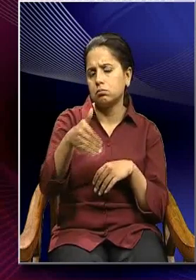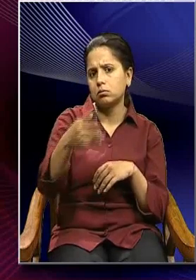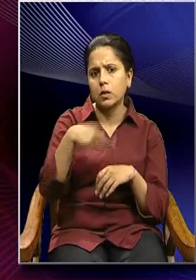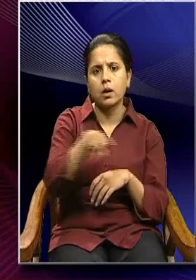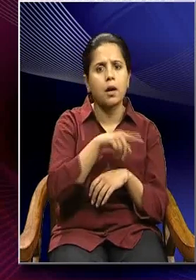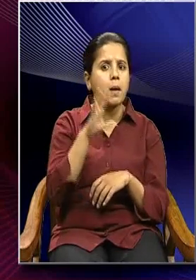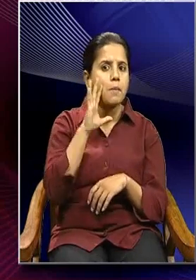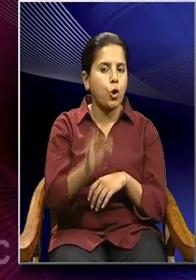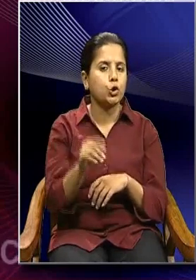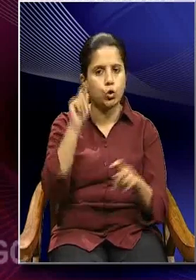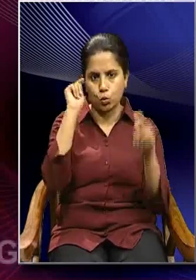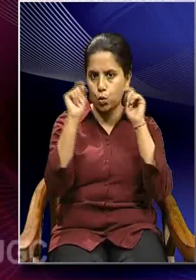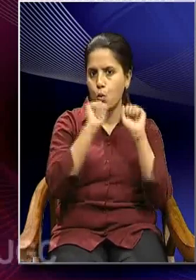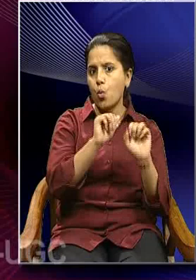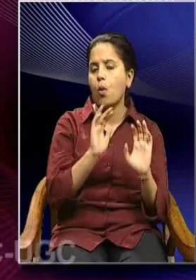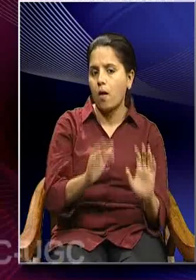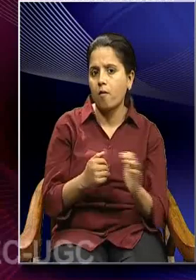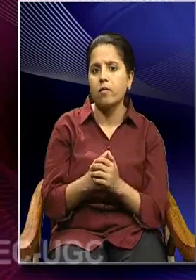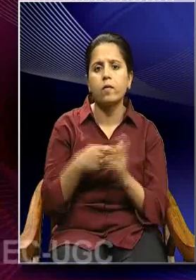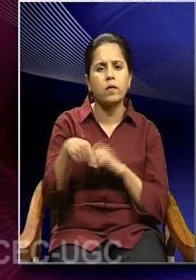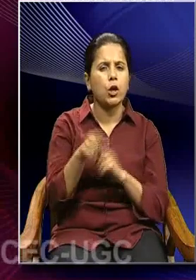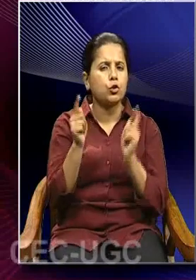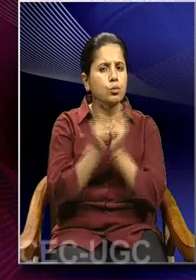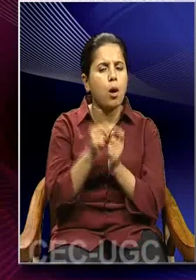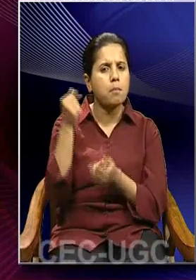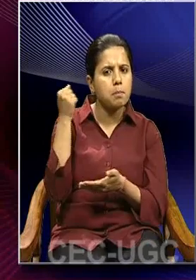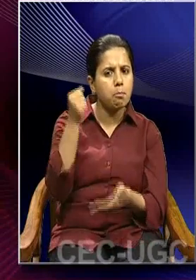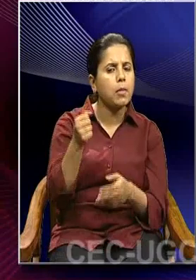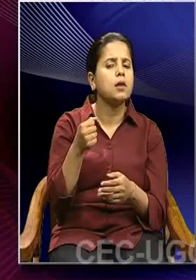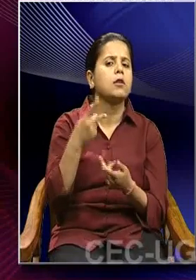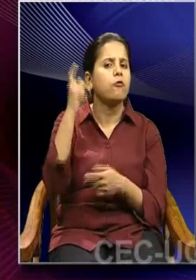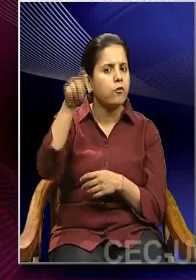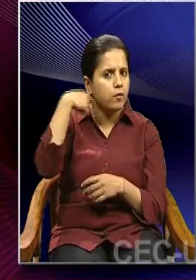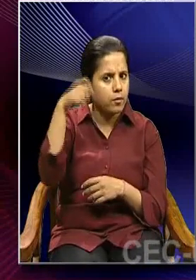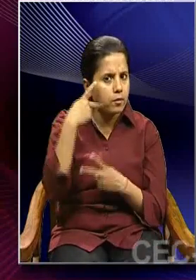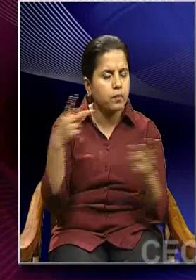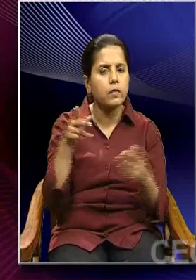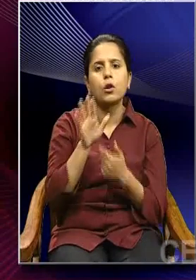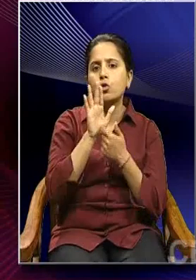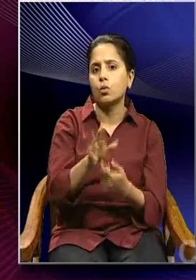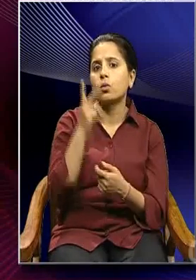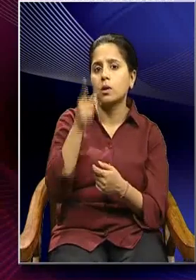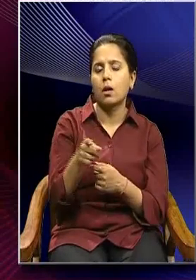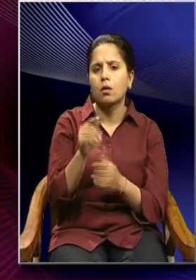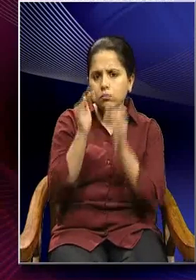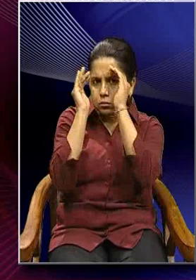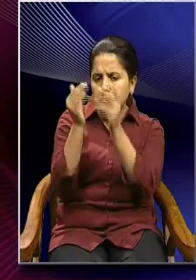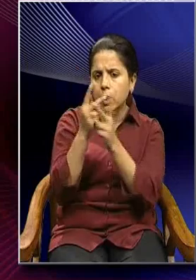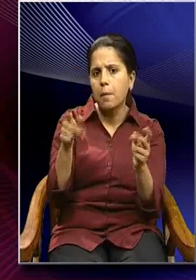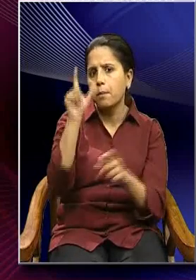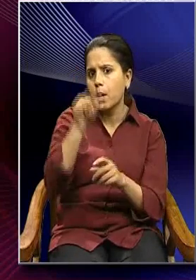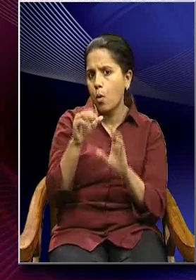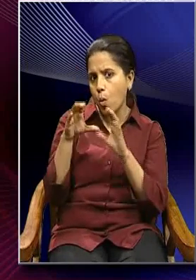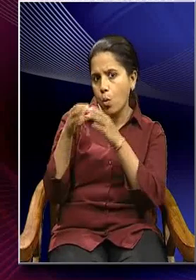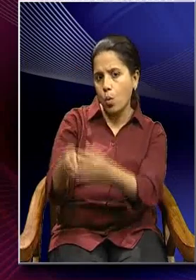an important role, because the small budget films basically targeting a particular kind of an audience, they